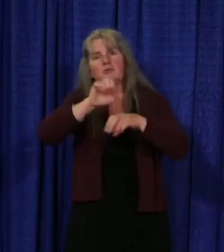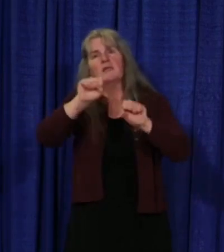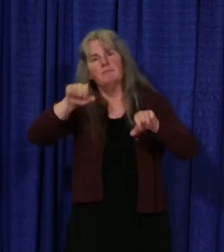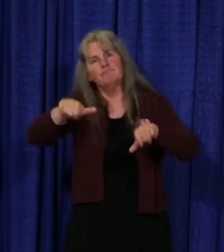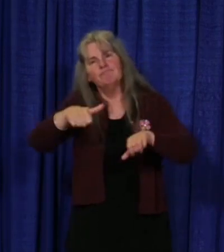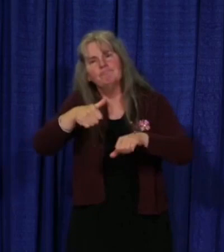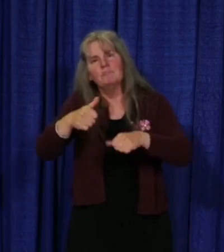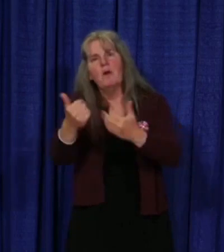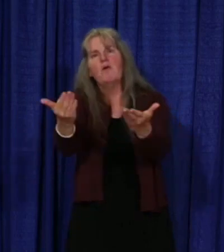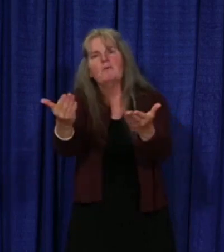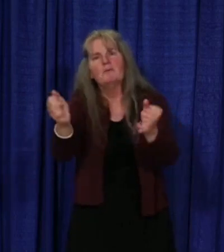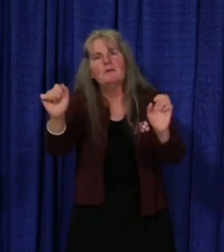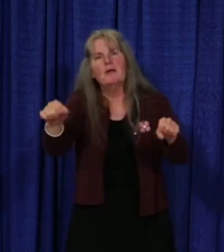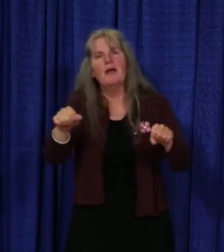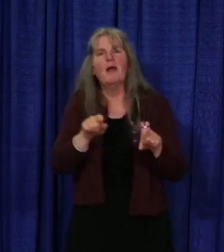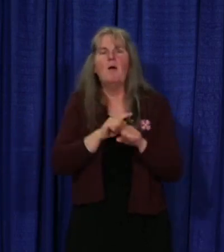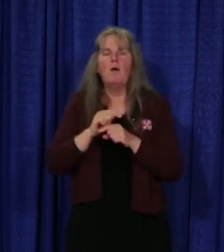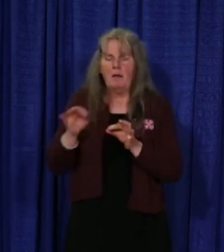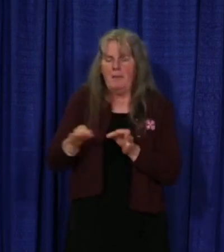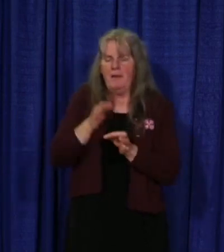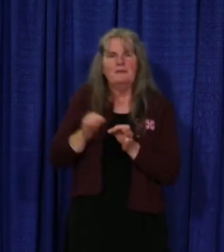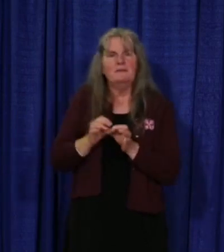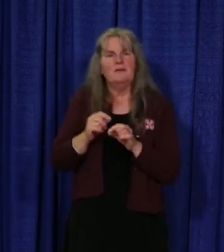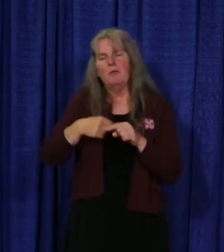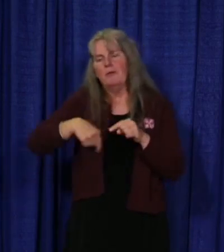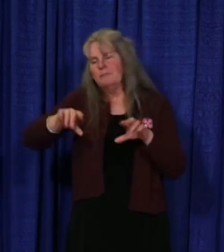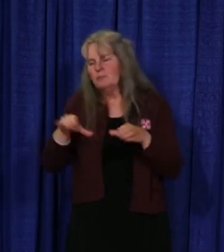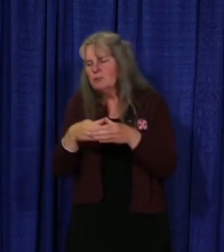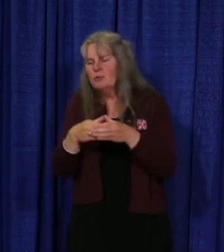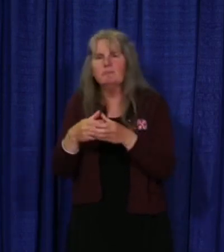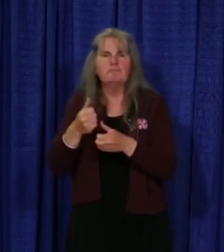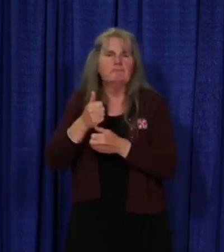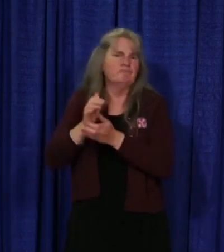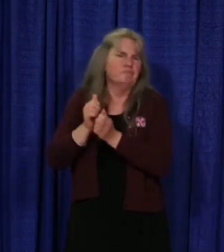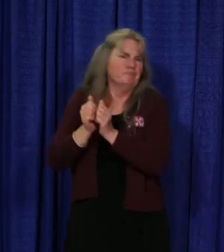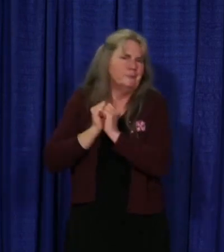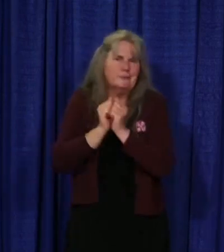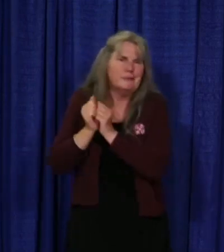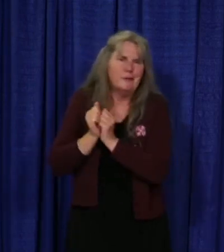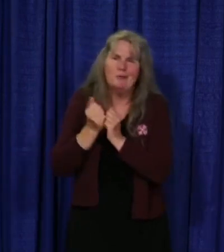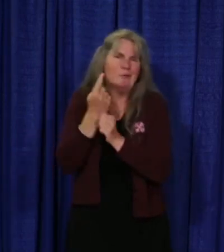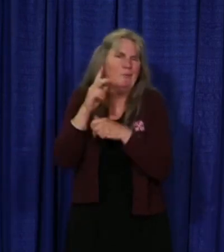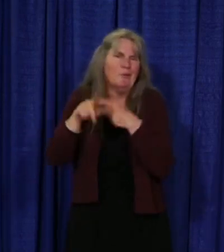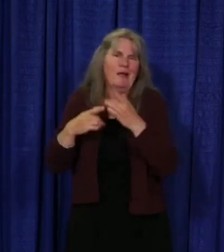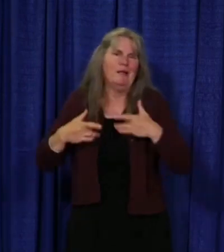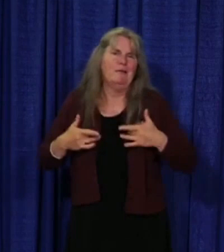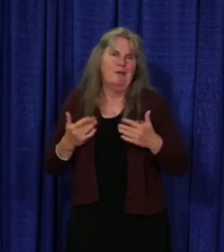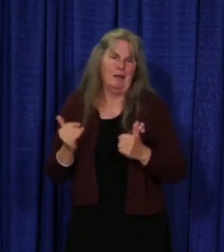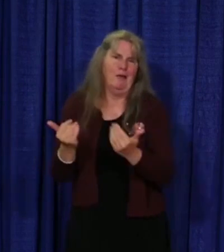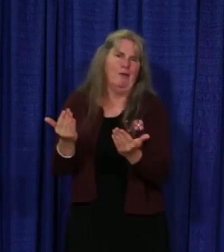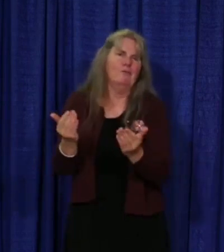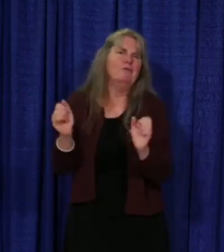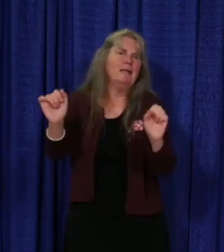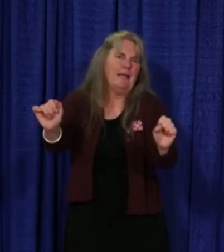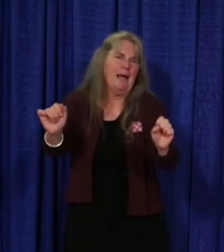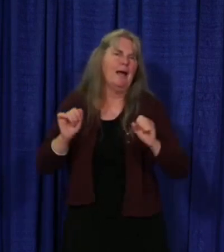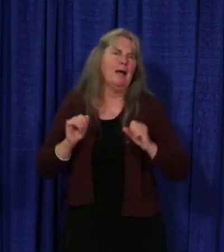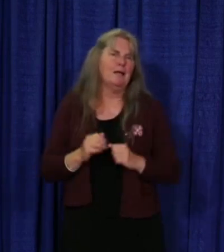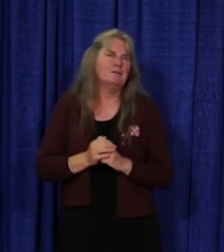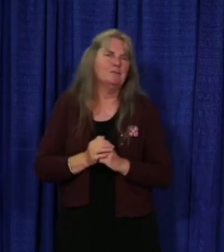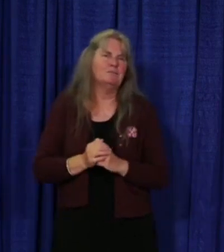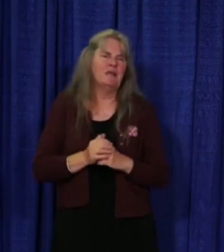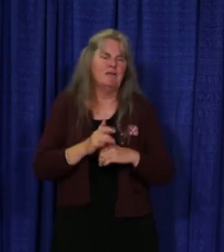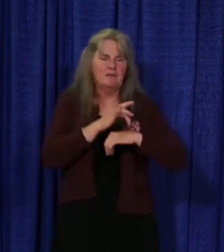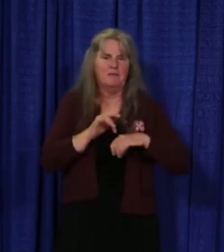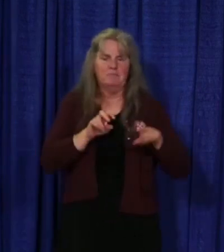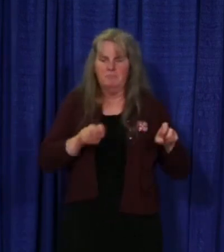or allow a sewing circle or some such other event to be hosted.